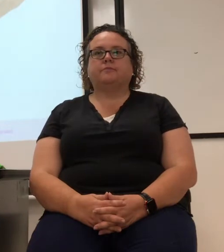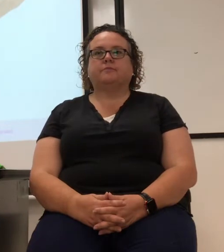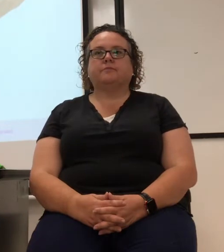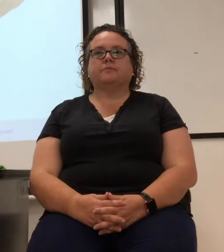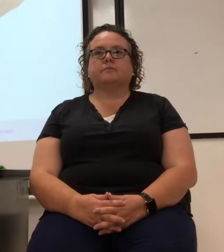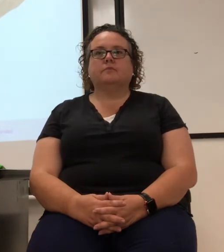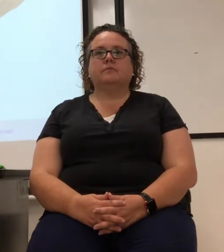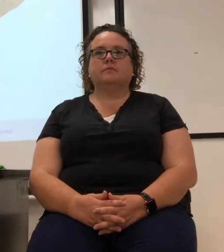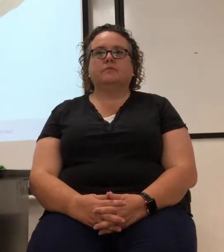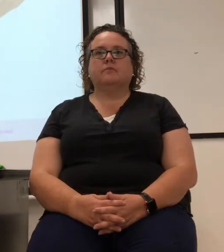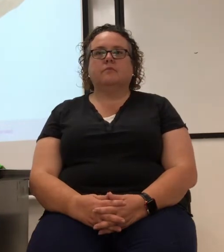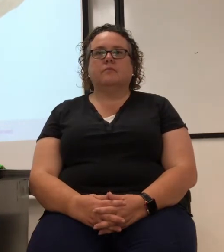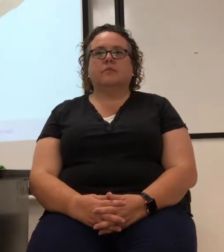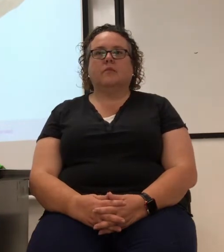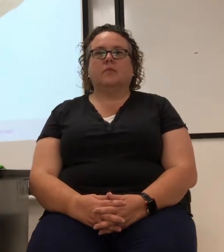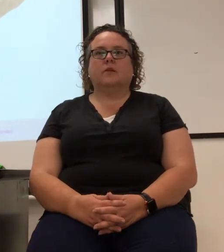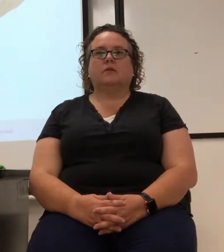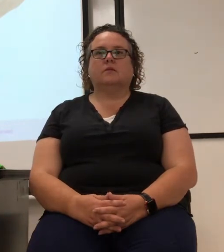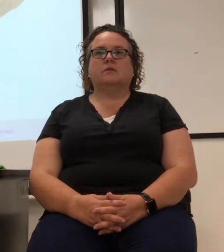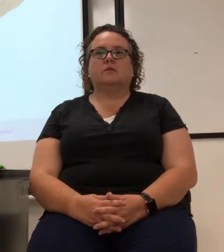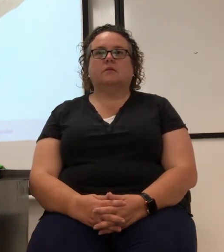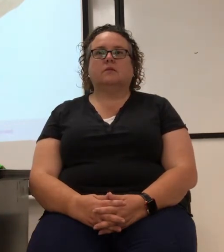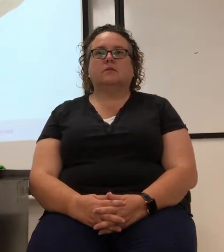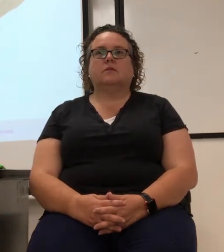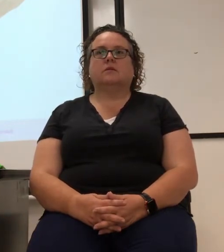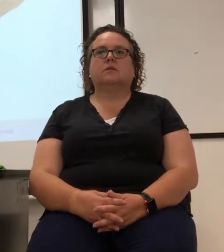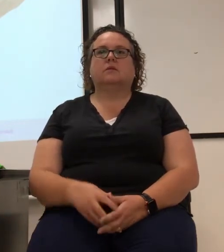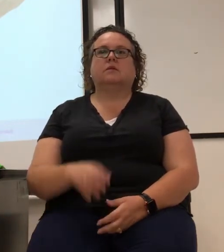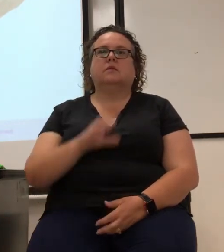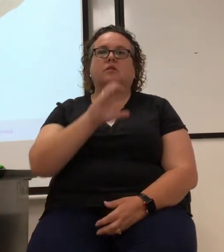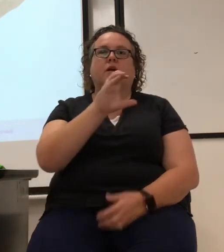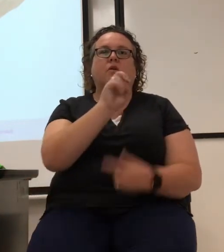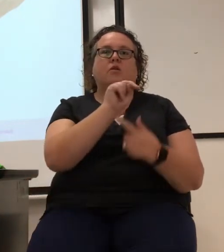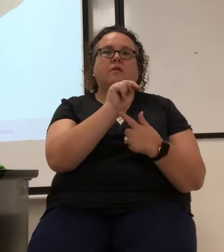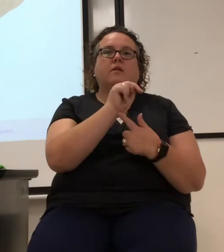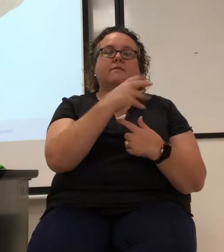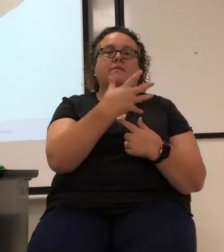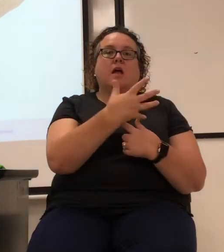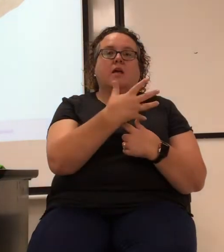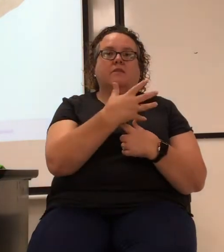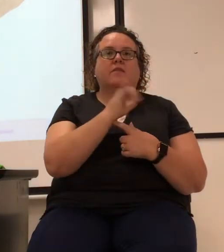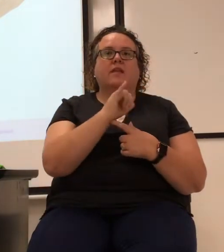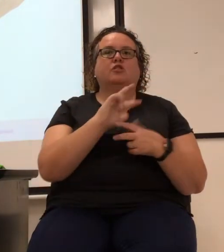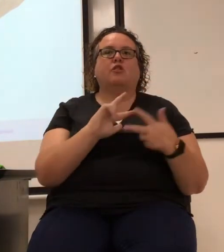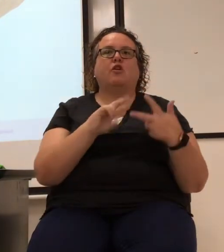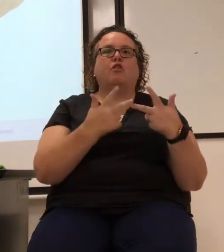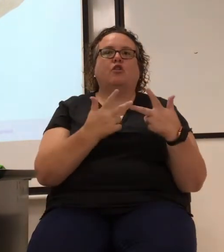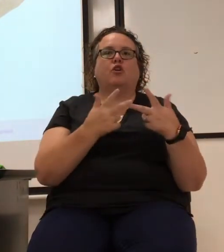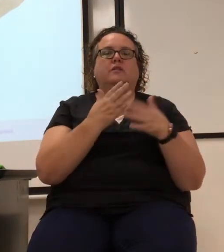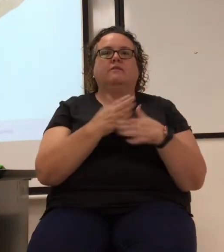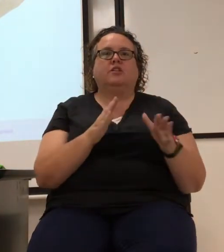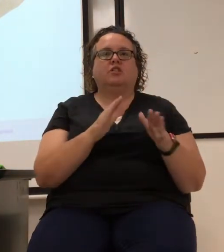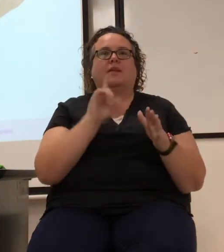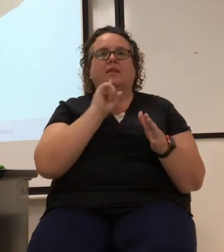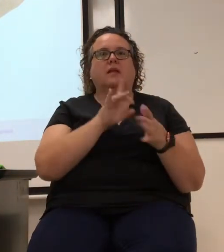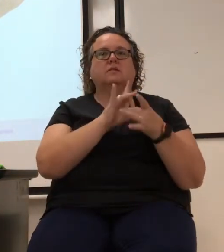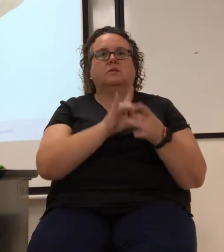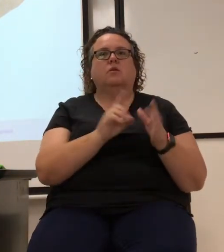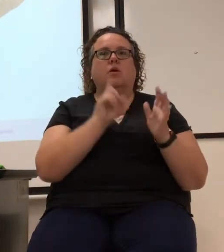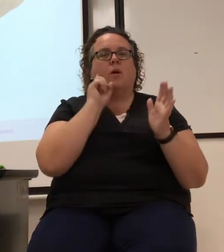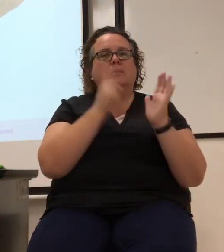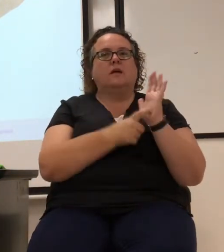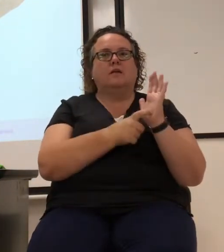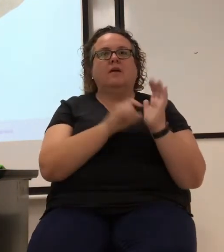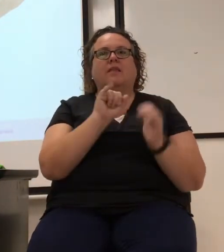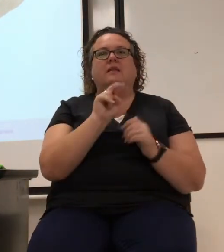They're innervated by cranial nerve 5, the mandibular division. That's the third division. I'll just put V3. That's